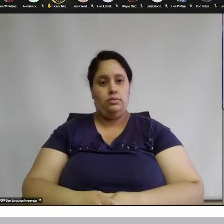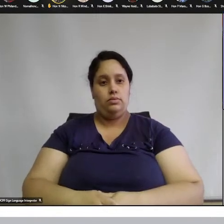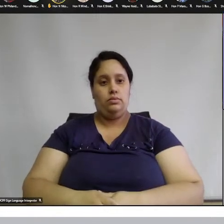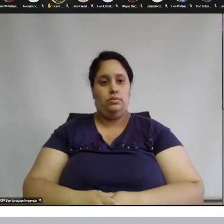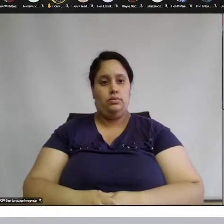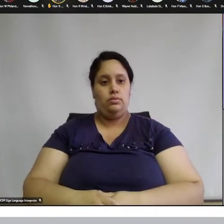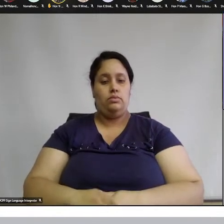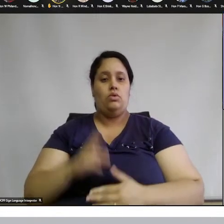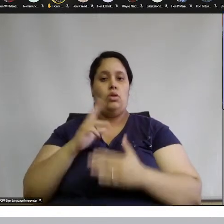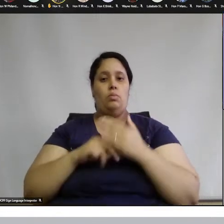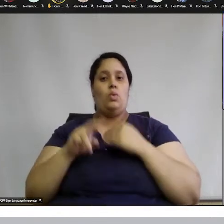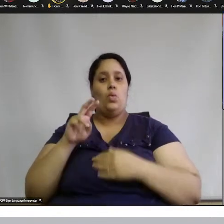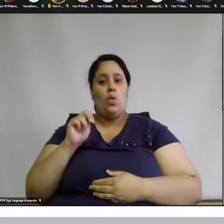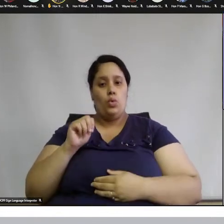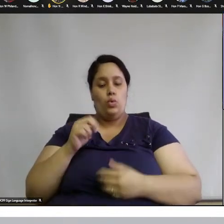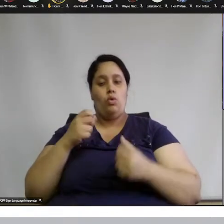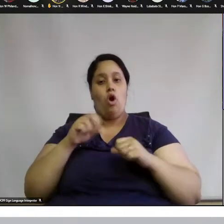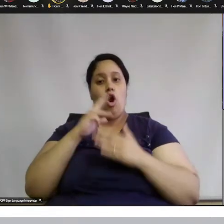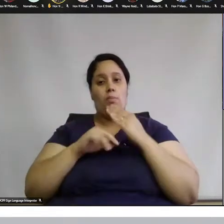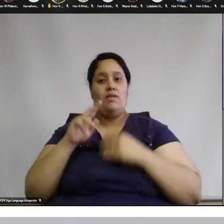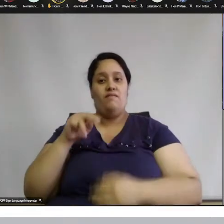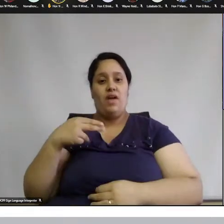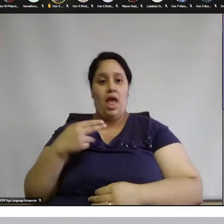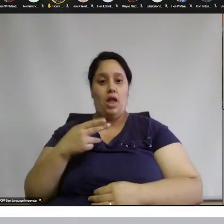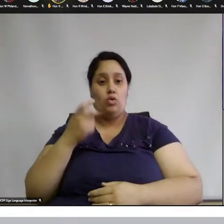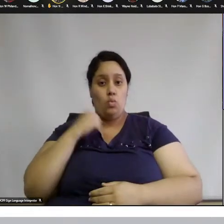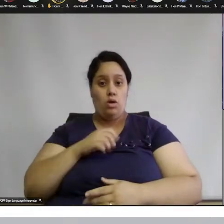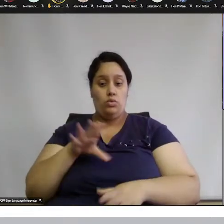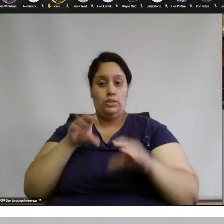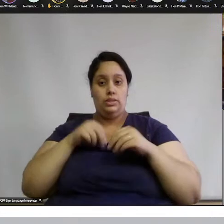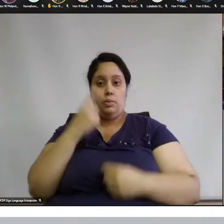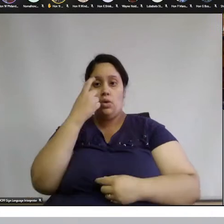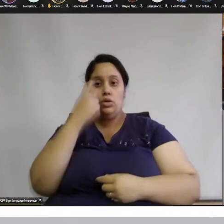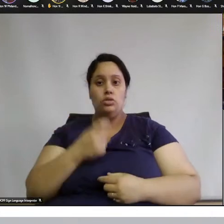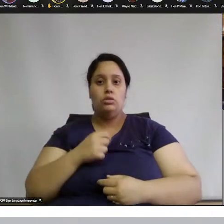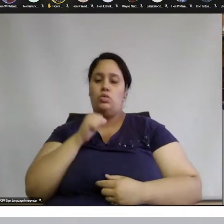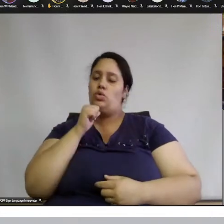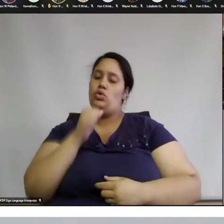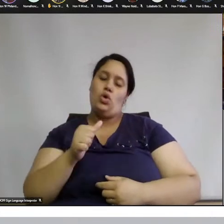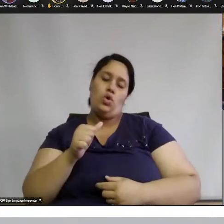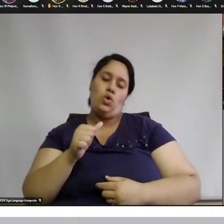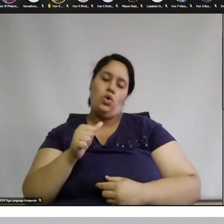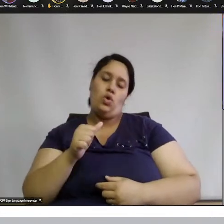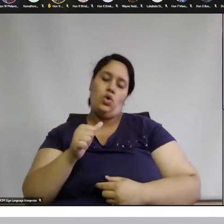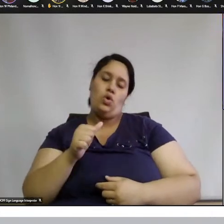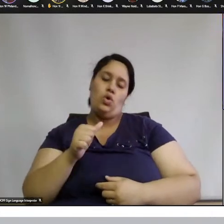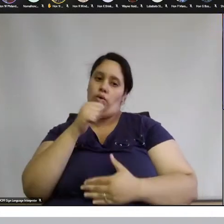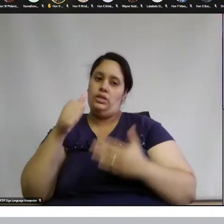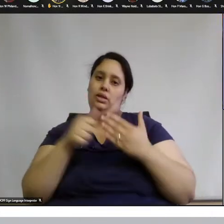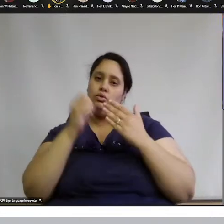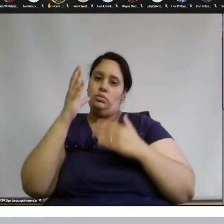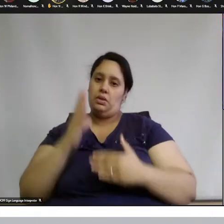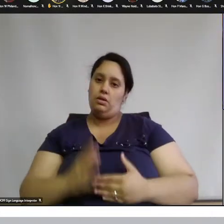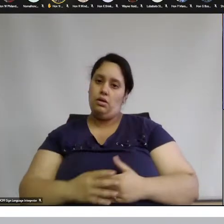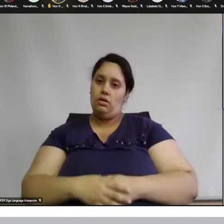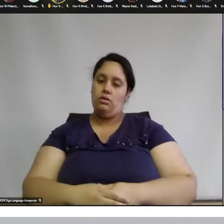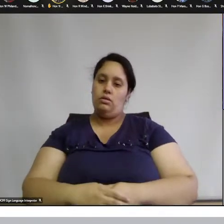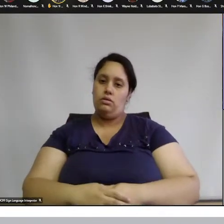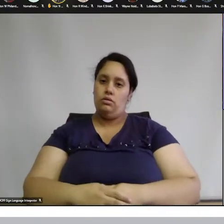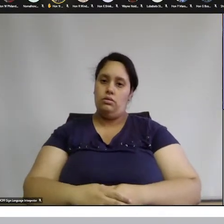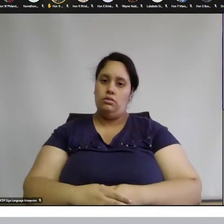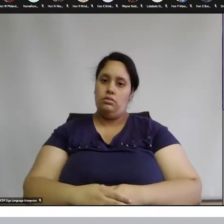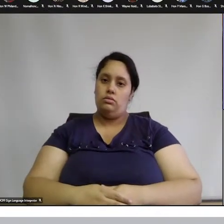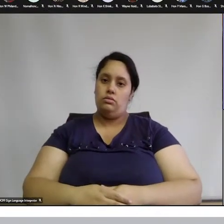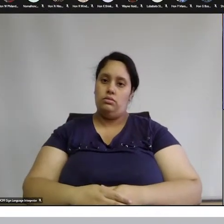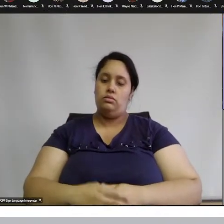Honourable Nkondlo. Honourable Philander, do you want to take a question? Not at all. Thank you, Deputy Speaker. Okay. Thank you, Honourable